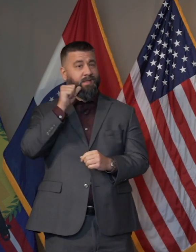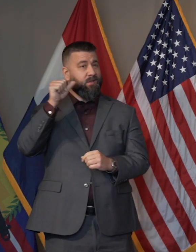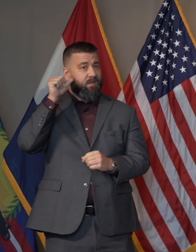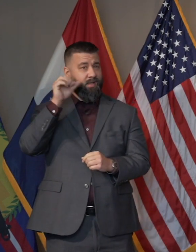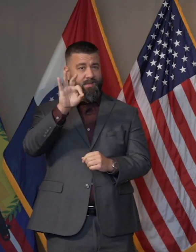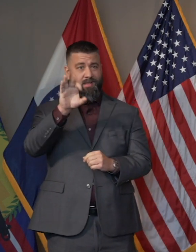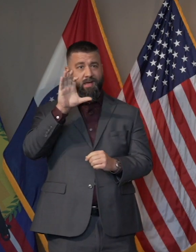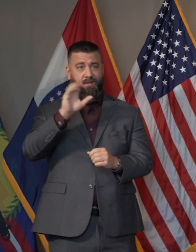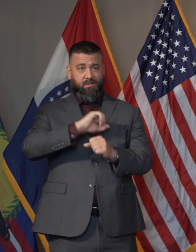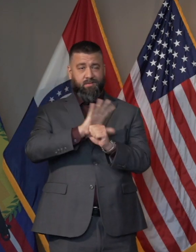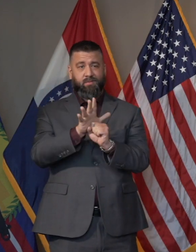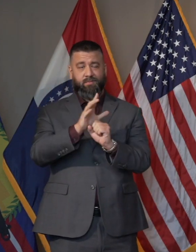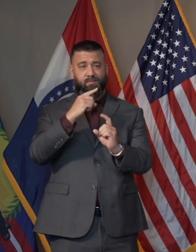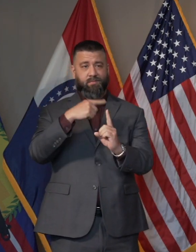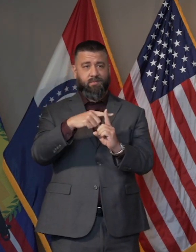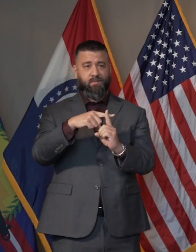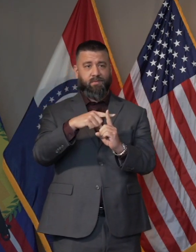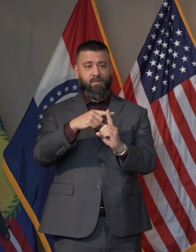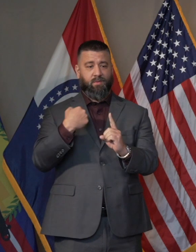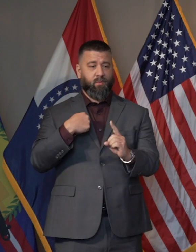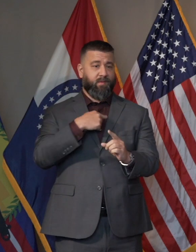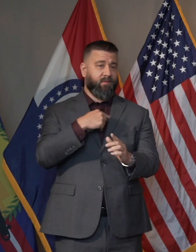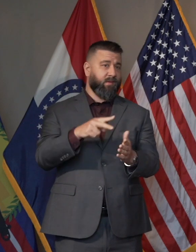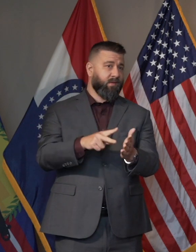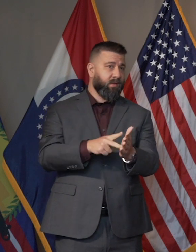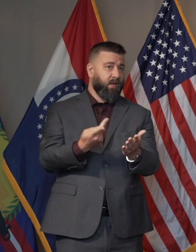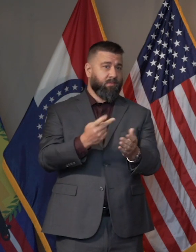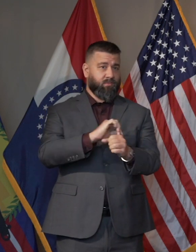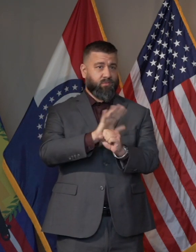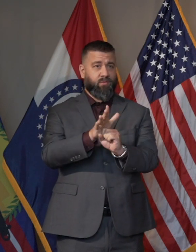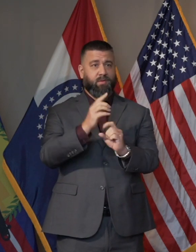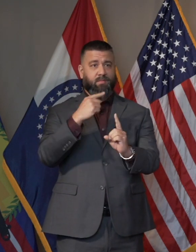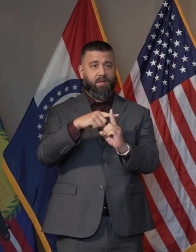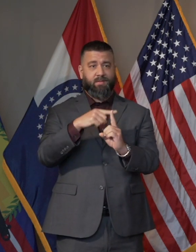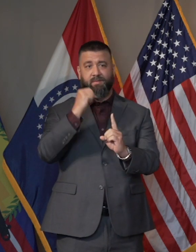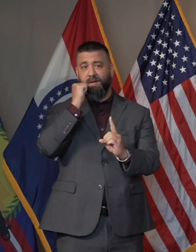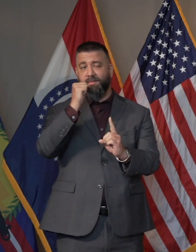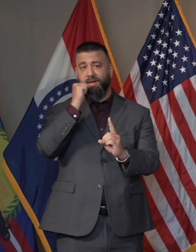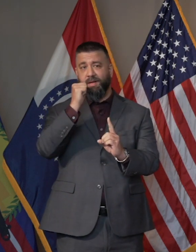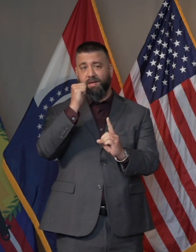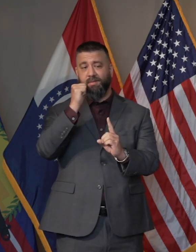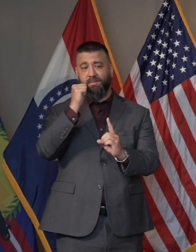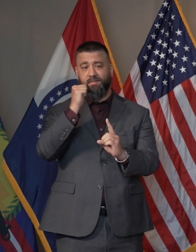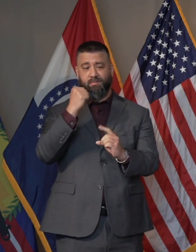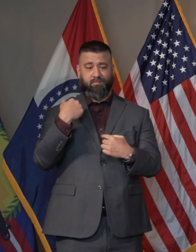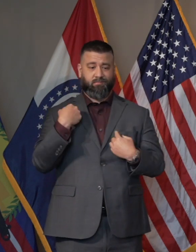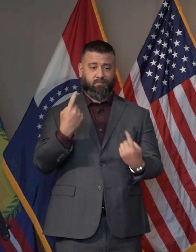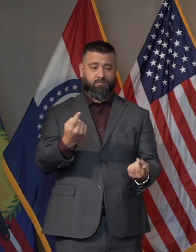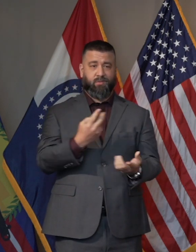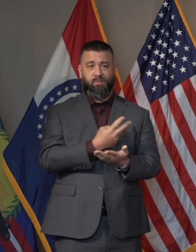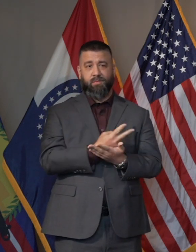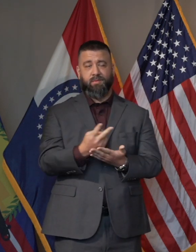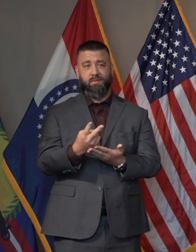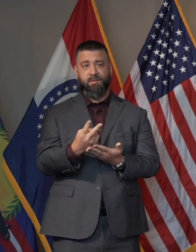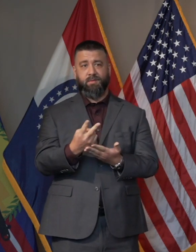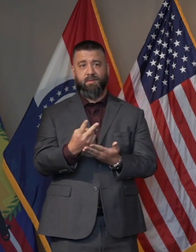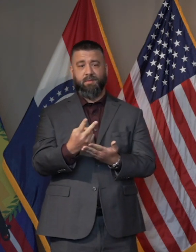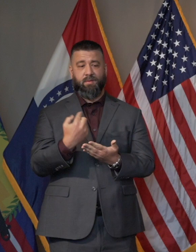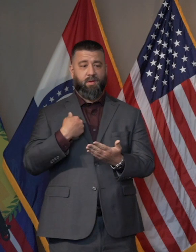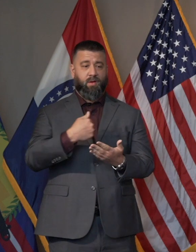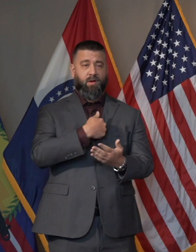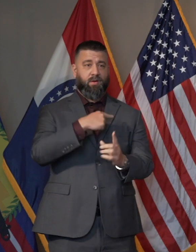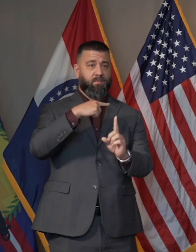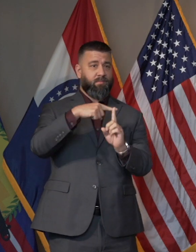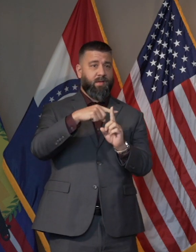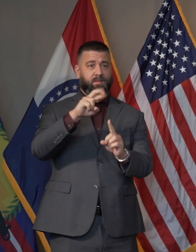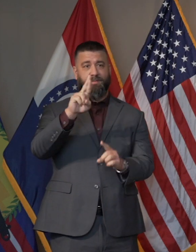yesterday. We've doubled the number of cases per day on average over the past 14 days. And our positivity